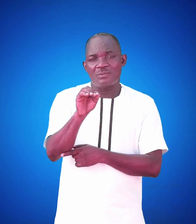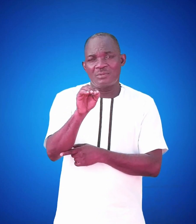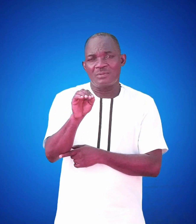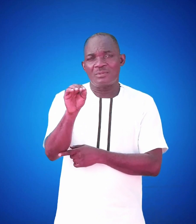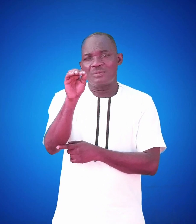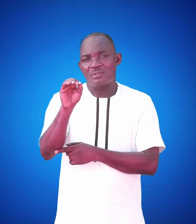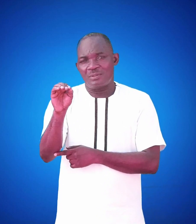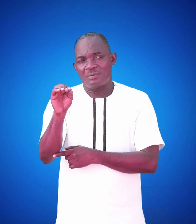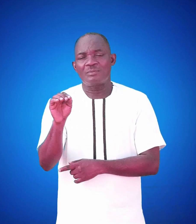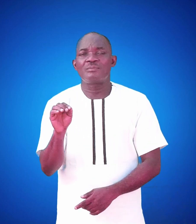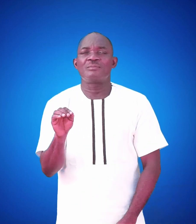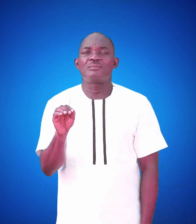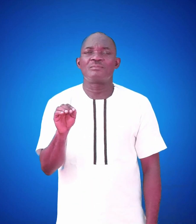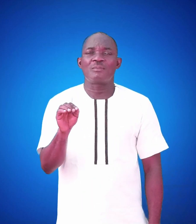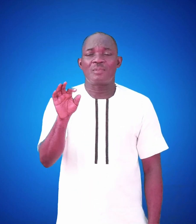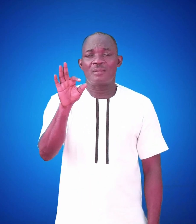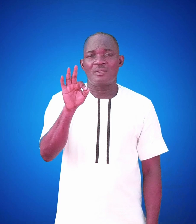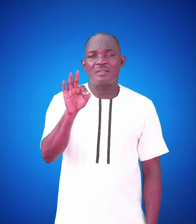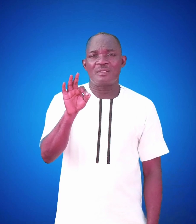0800